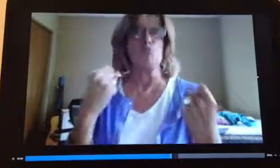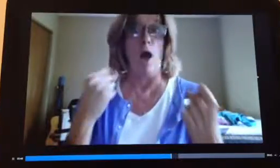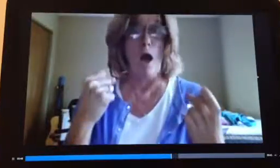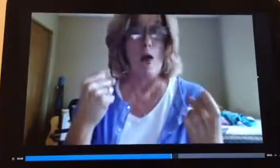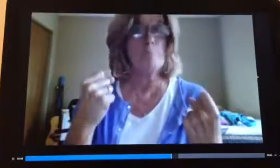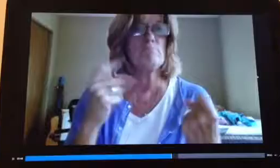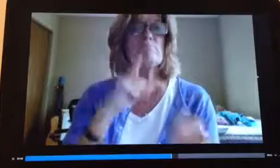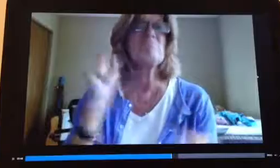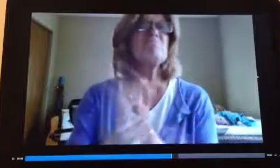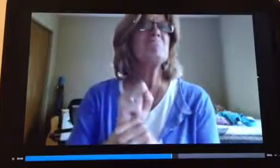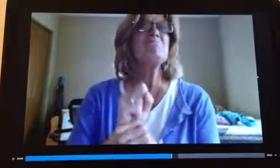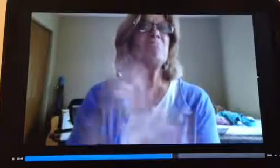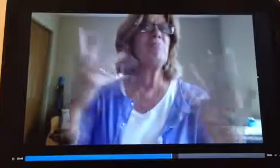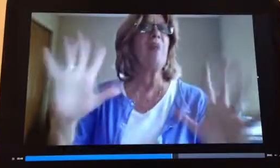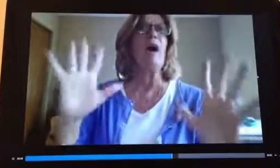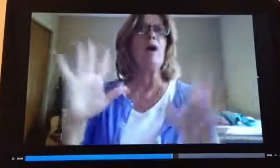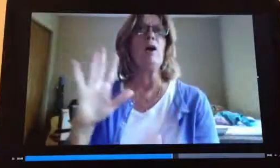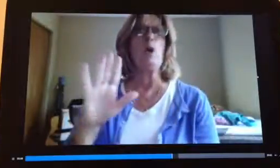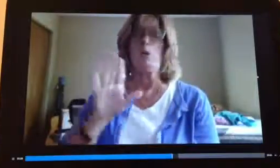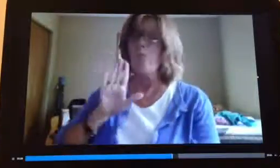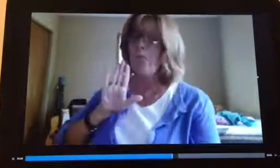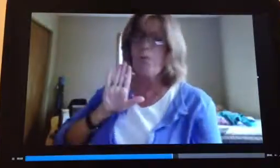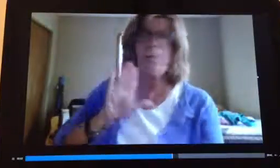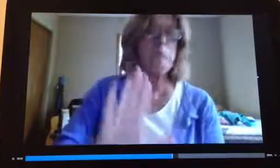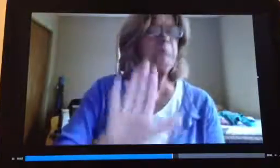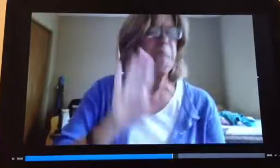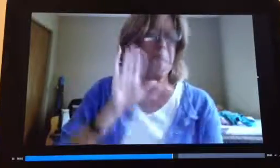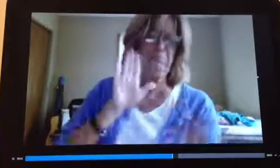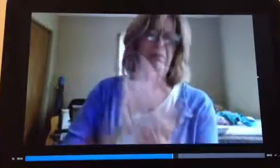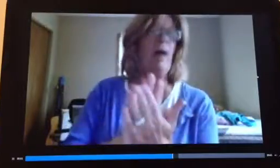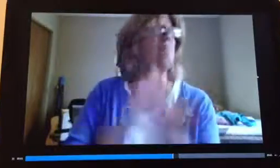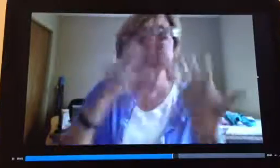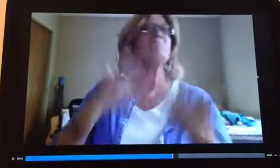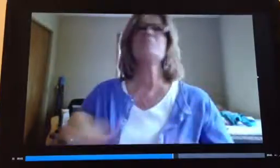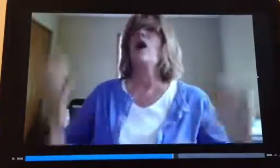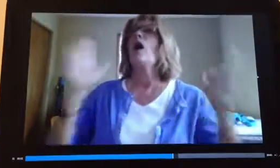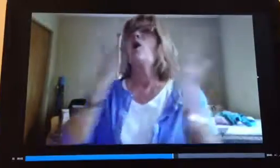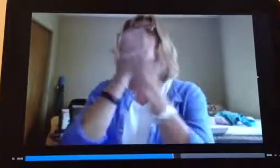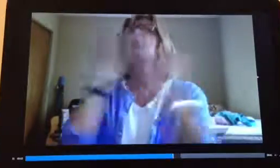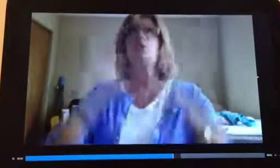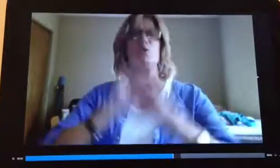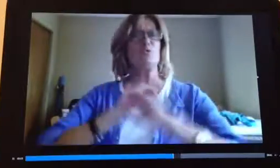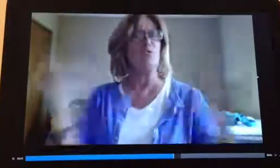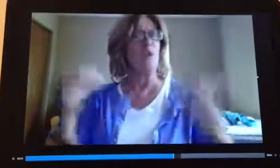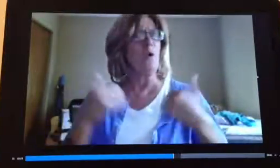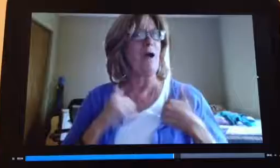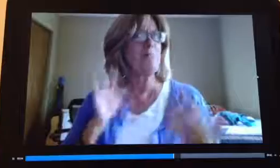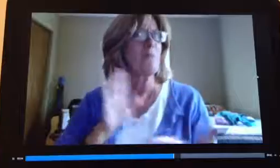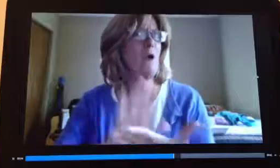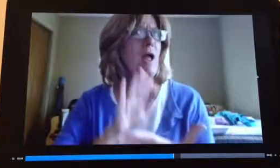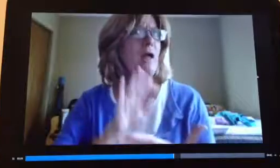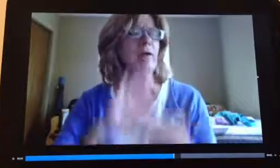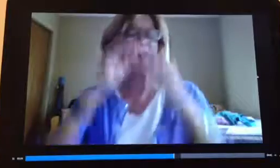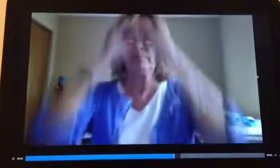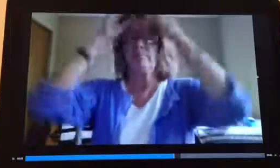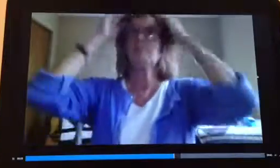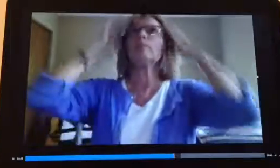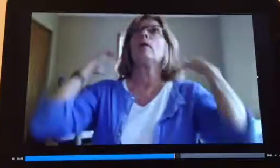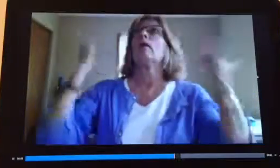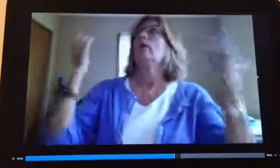So he is definitely one of my favorite artists. So I continued driving, and all of a sudden, I